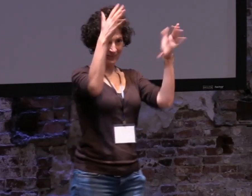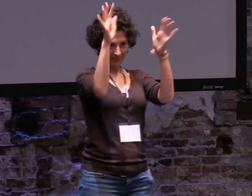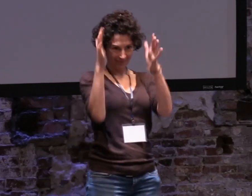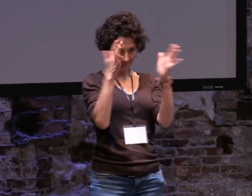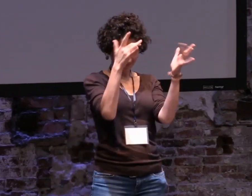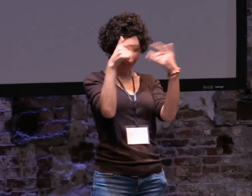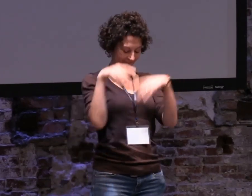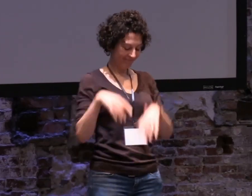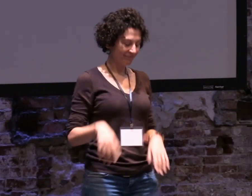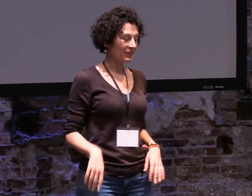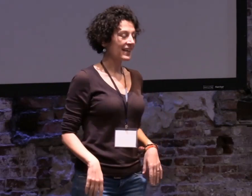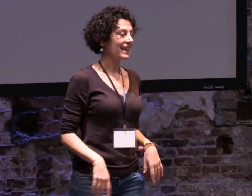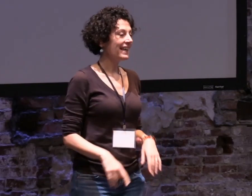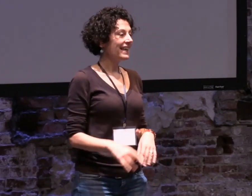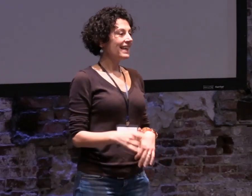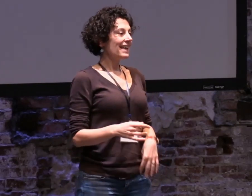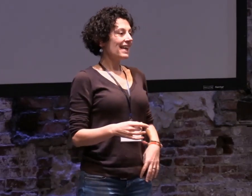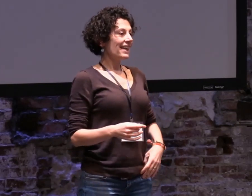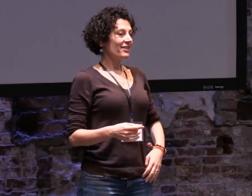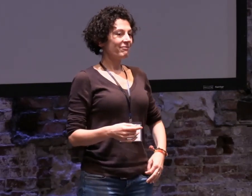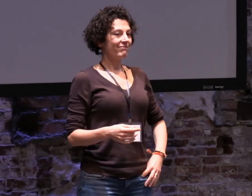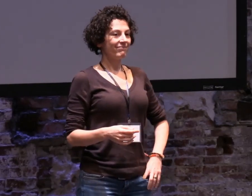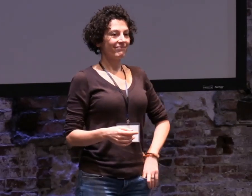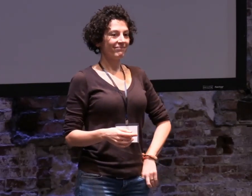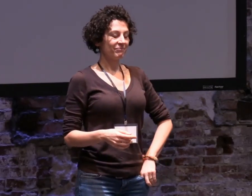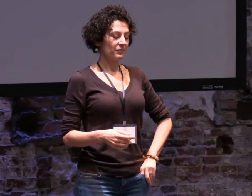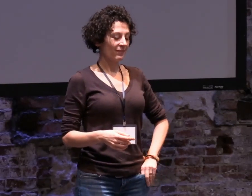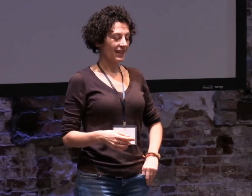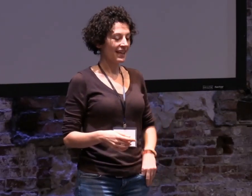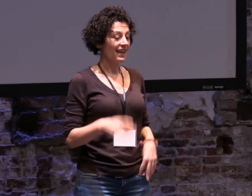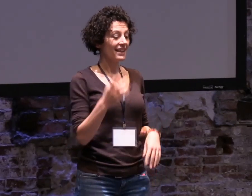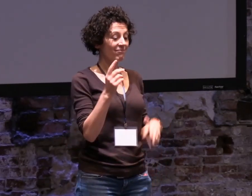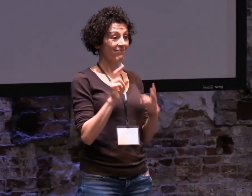That was Marley Matlin, and she was in that performance.